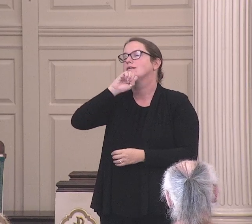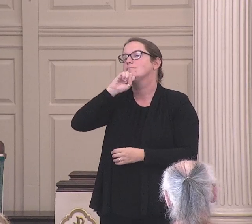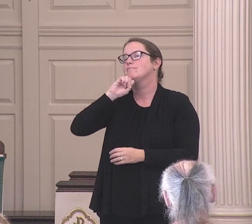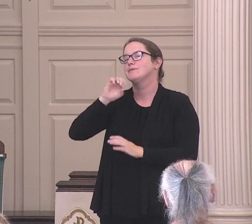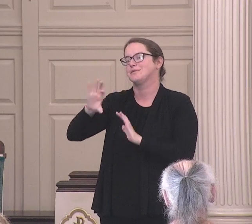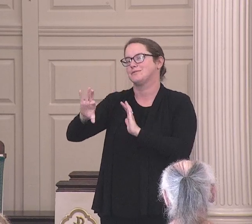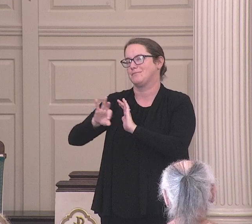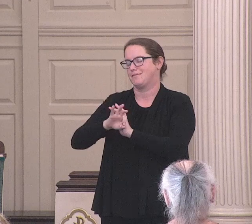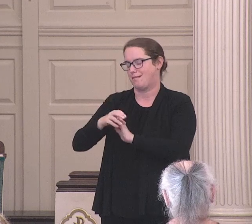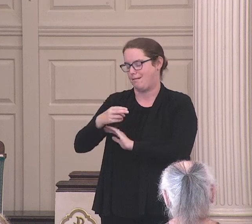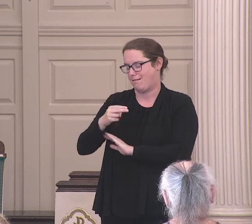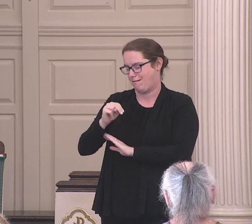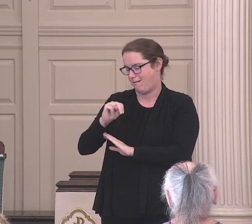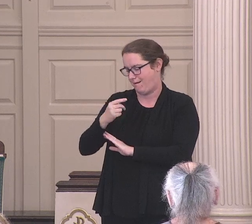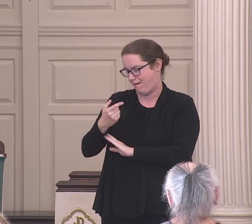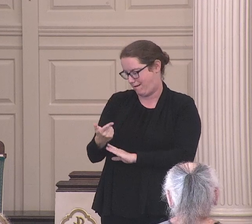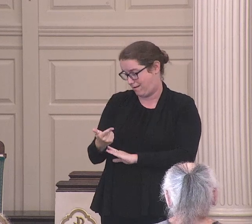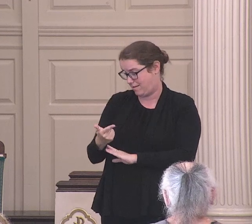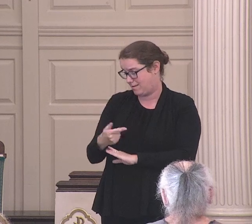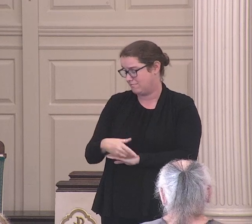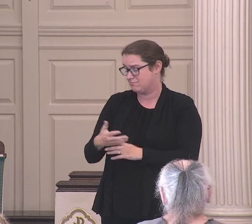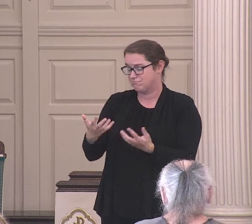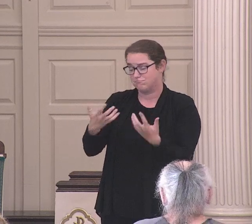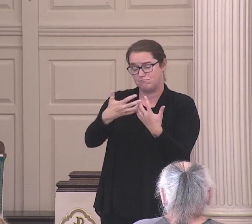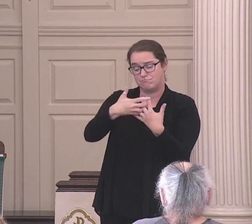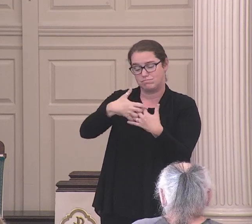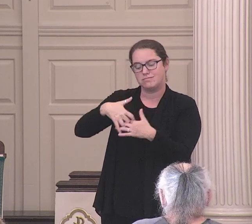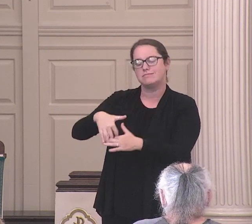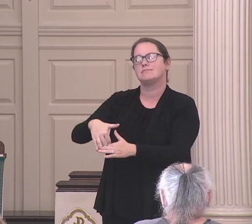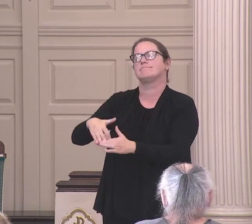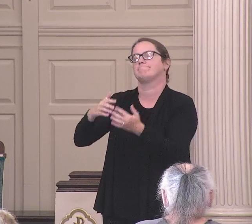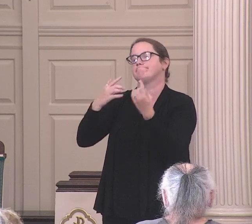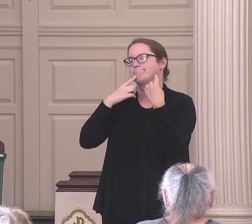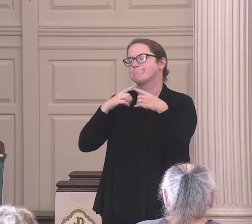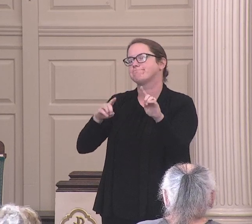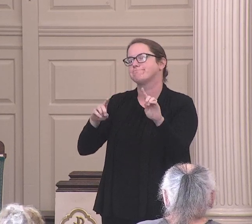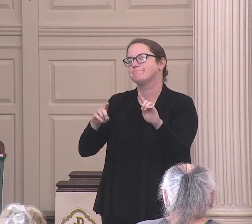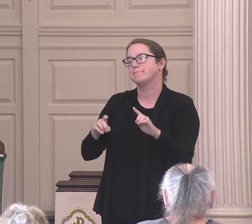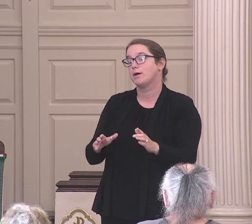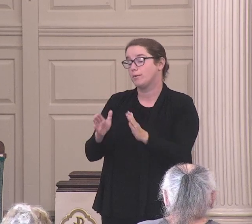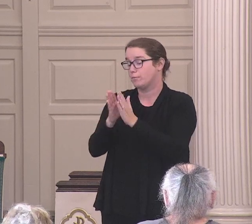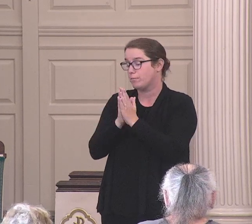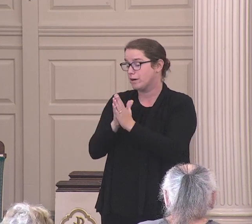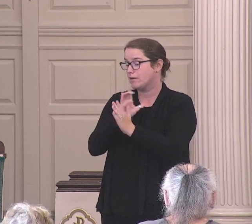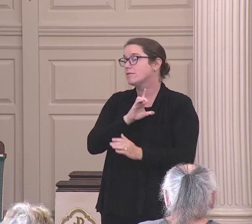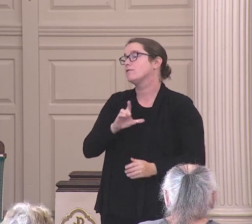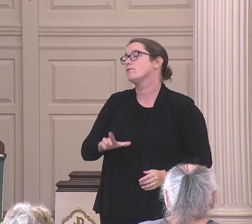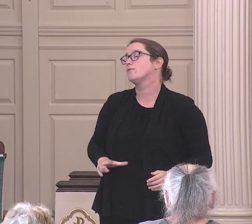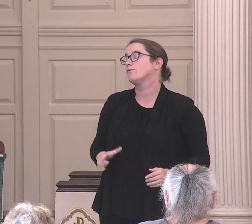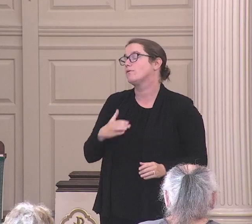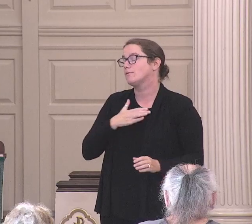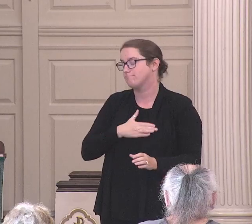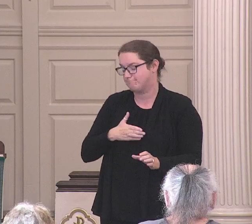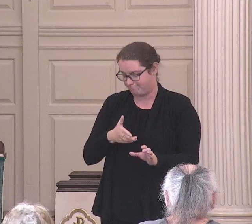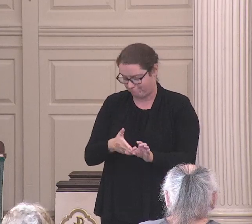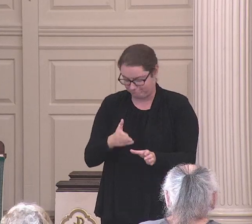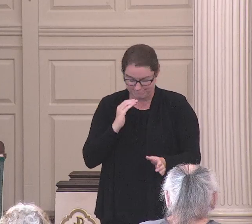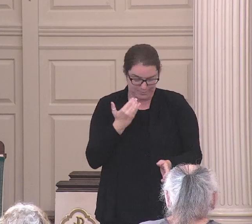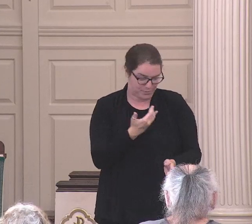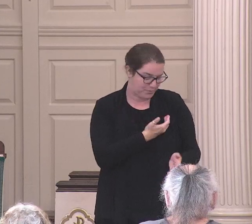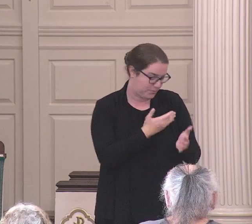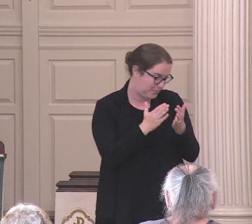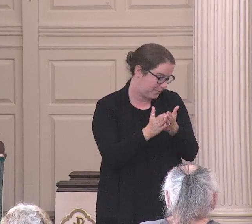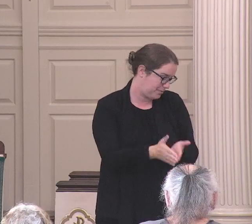Bishop-elect Henning, that his transition will be smooth. We pray to the Lord. Lord, hear our